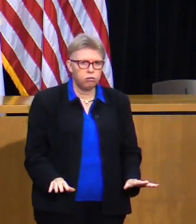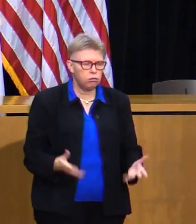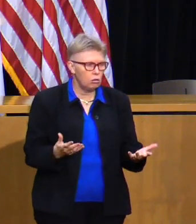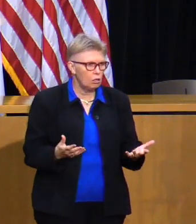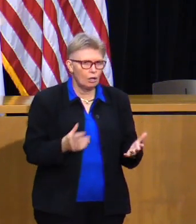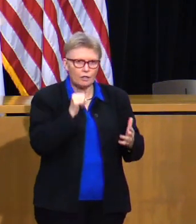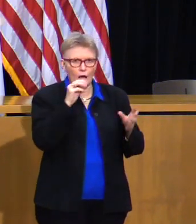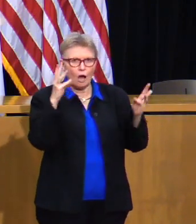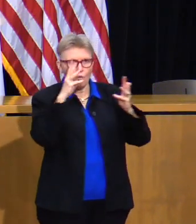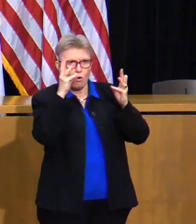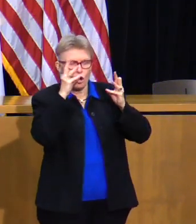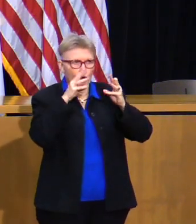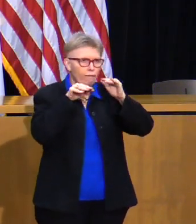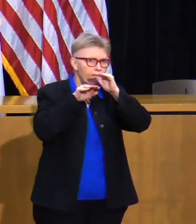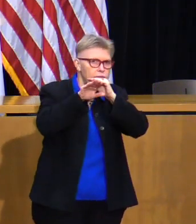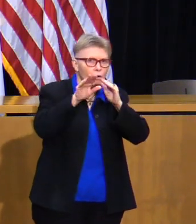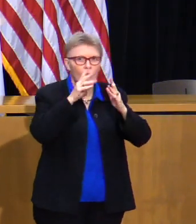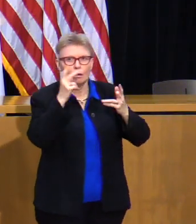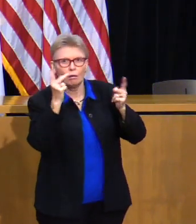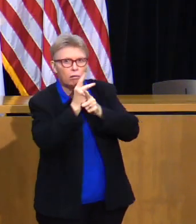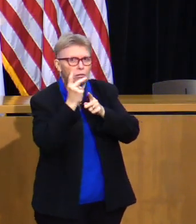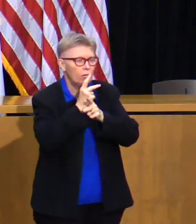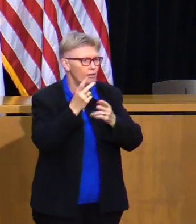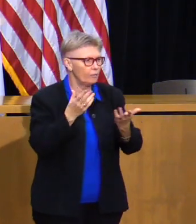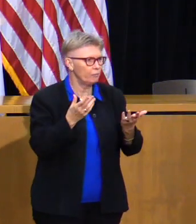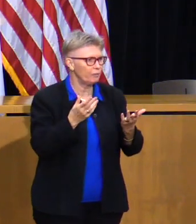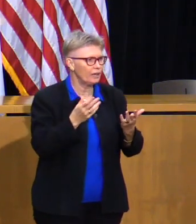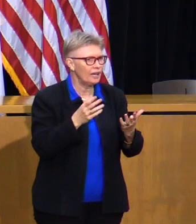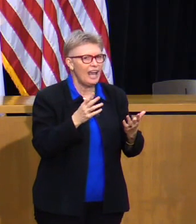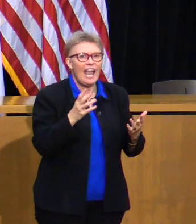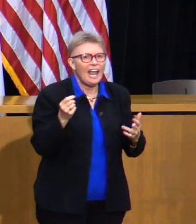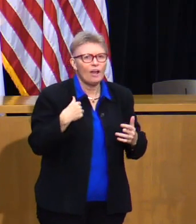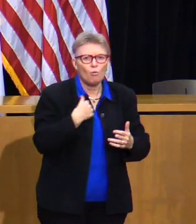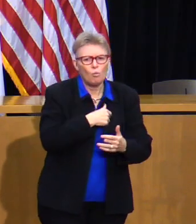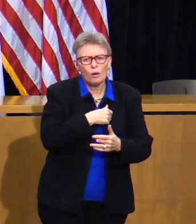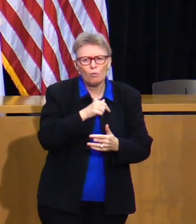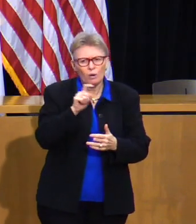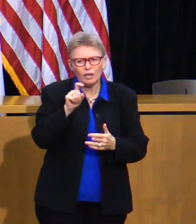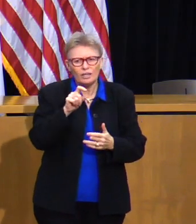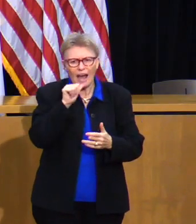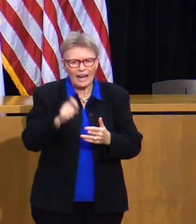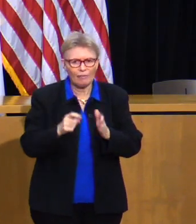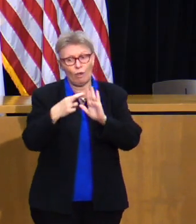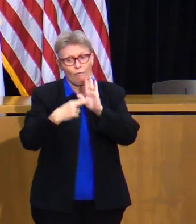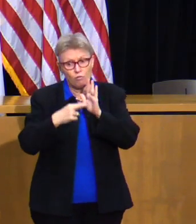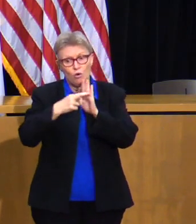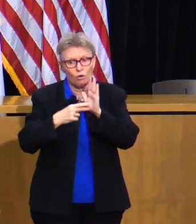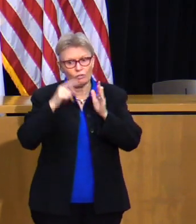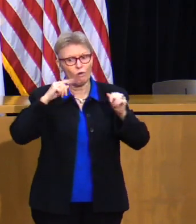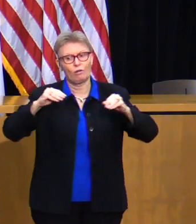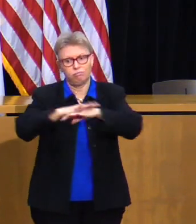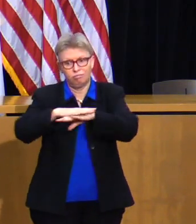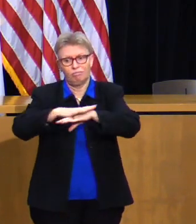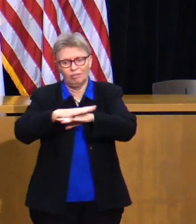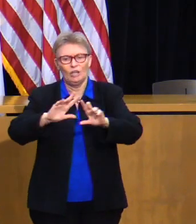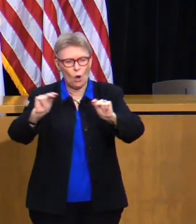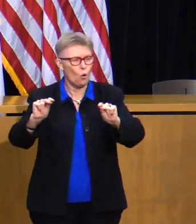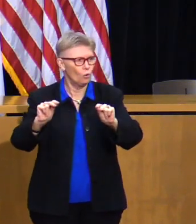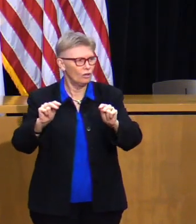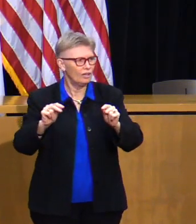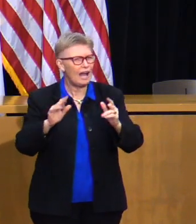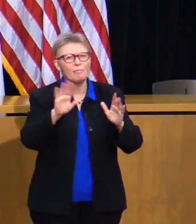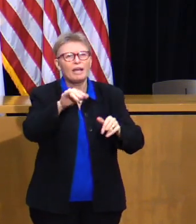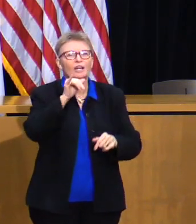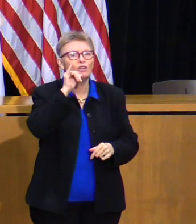about what we need to do with respect to gatherings generally. Part of this is about, I said this